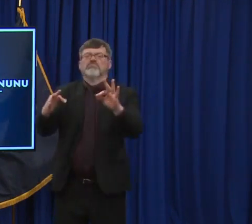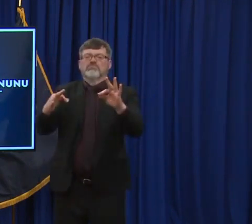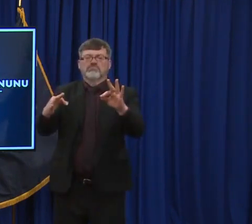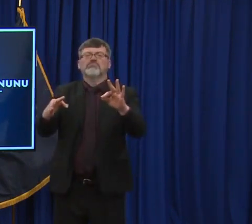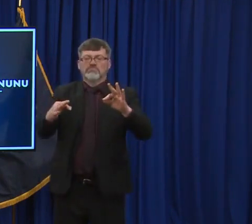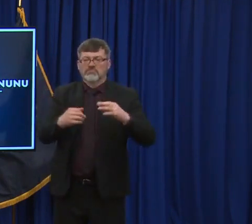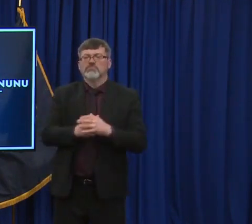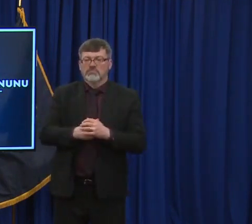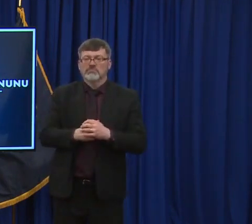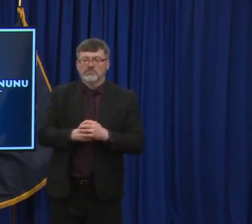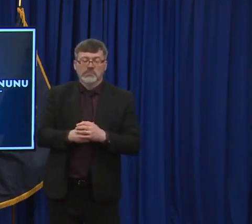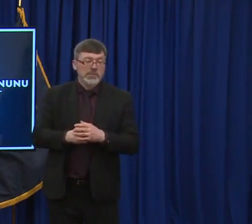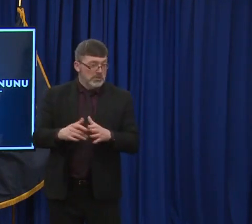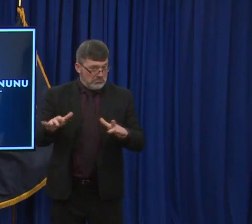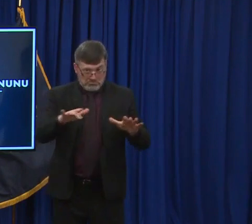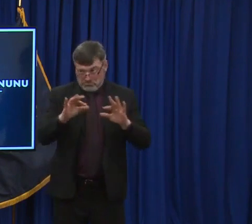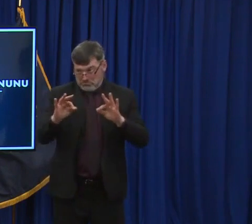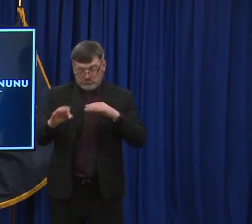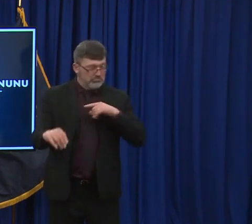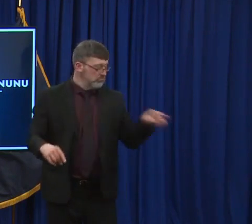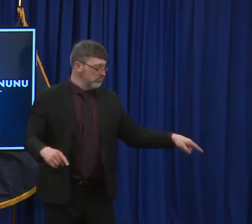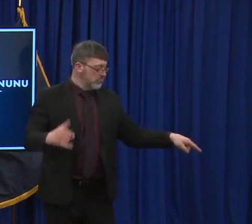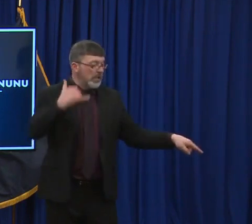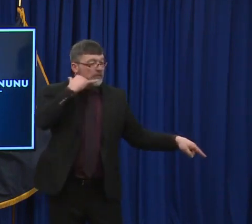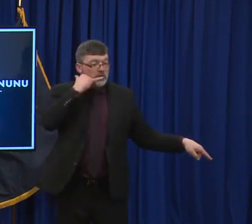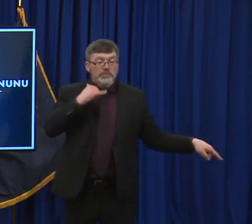Do we have some questions on the phone that we do? Yes, Governor, we do.